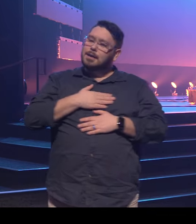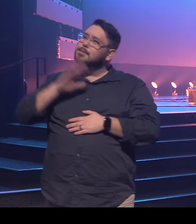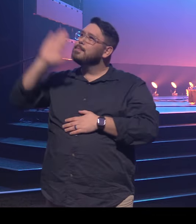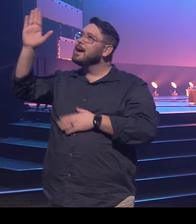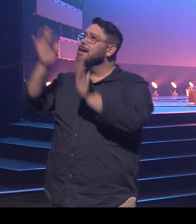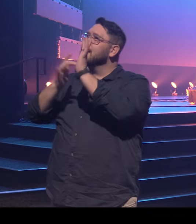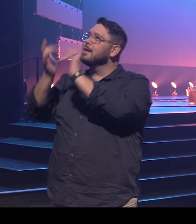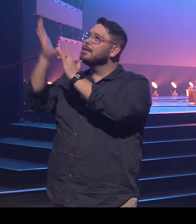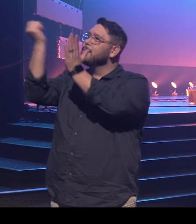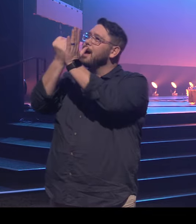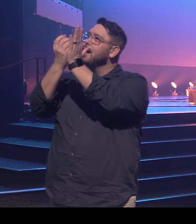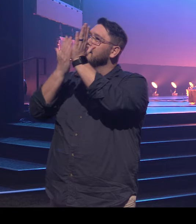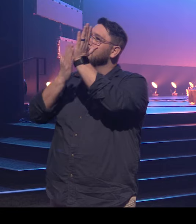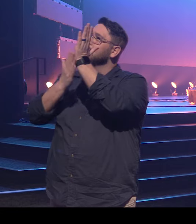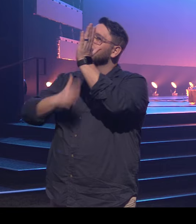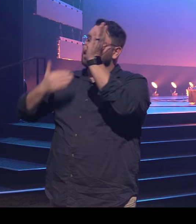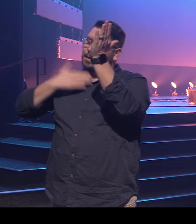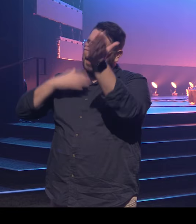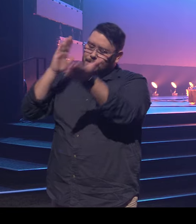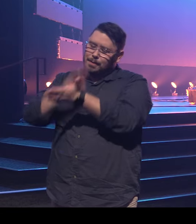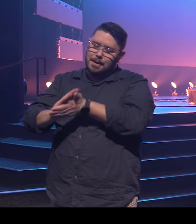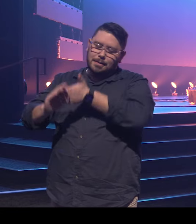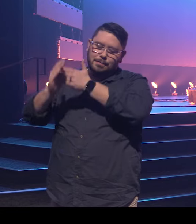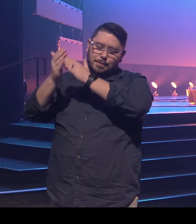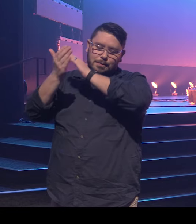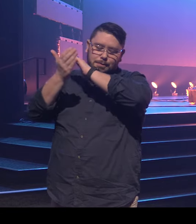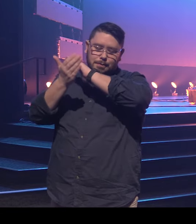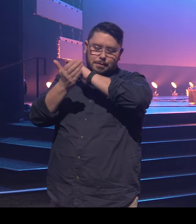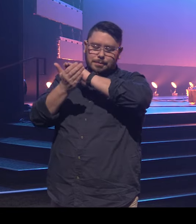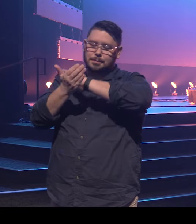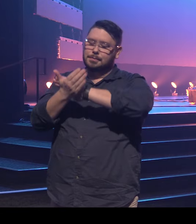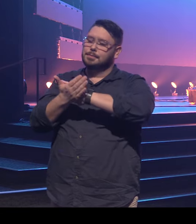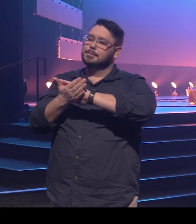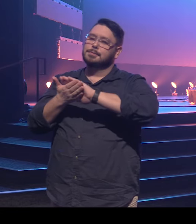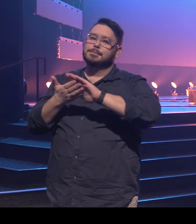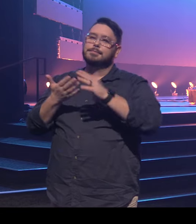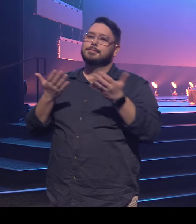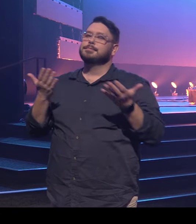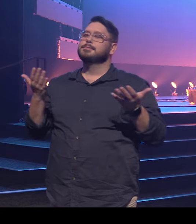I'm covered by the blood of Jesus.